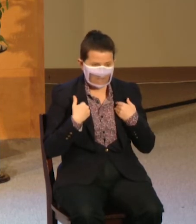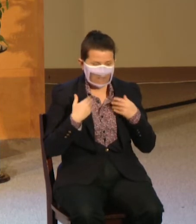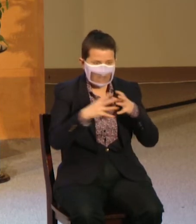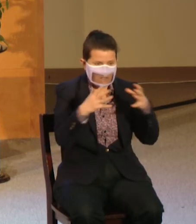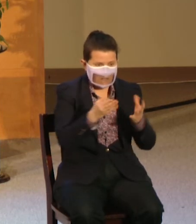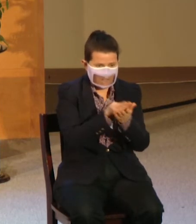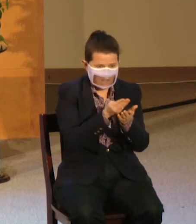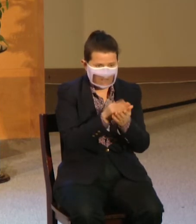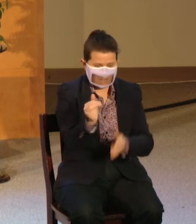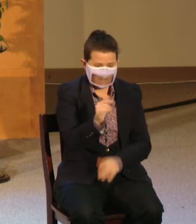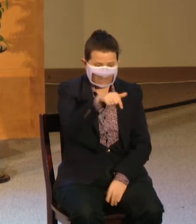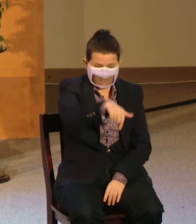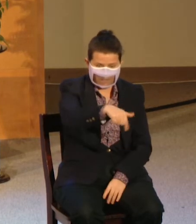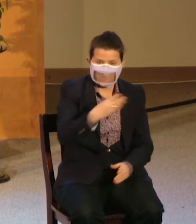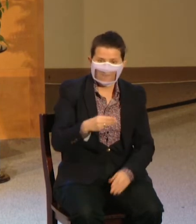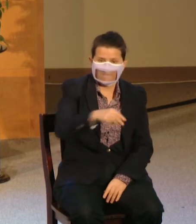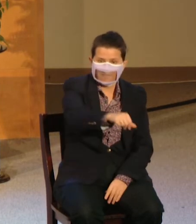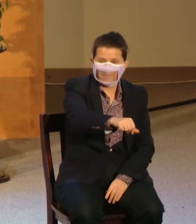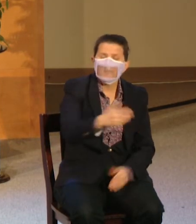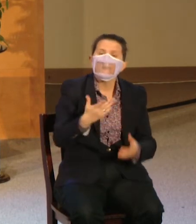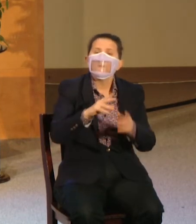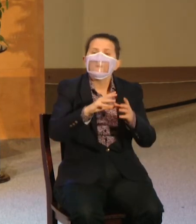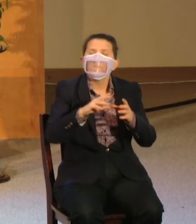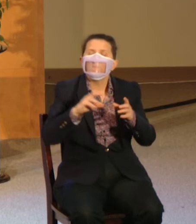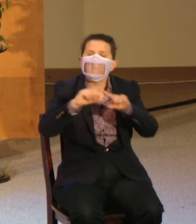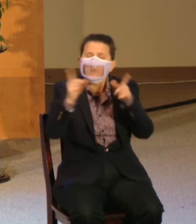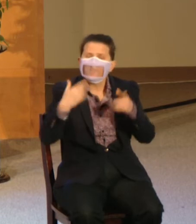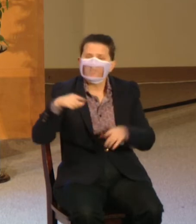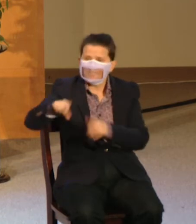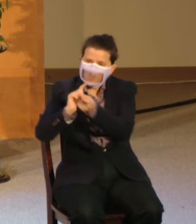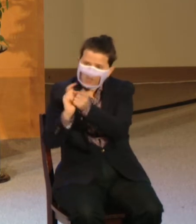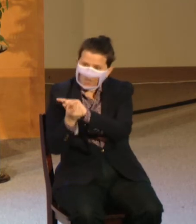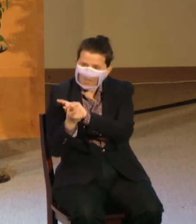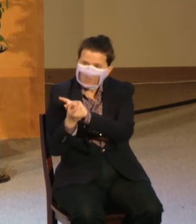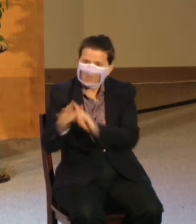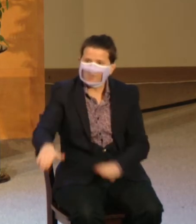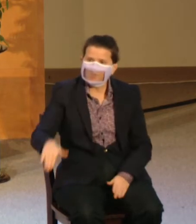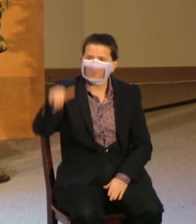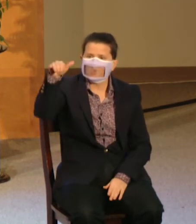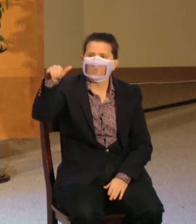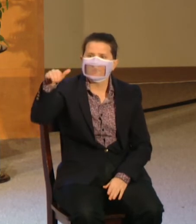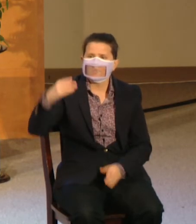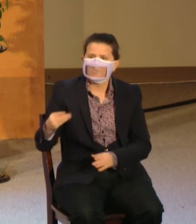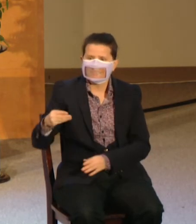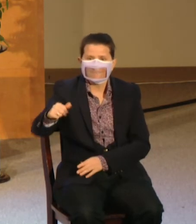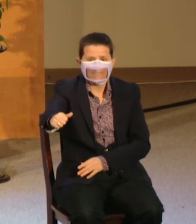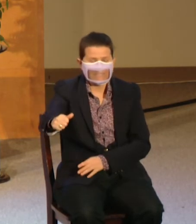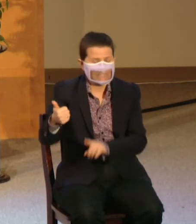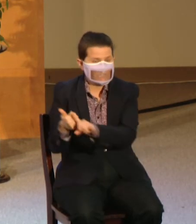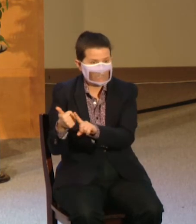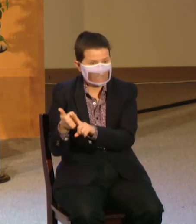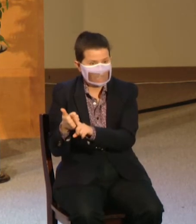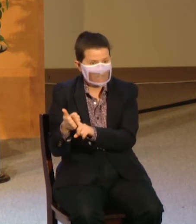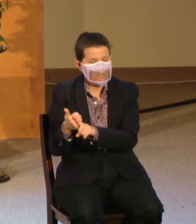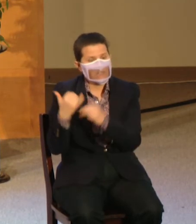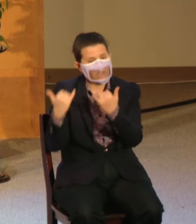money. But she's changed, and she's grown, and she's invested in herself. And now she has a life